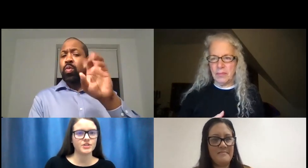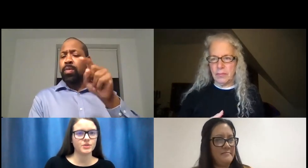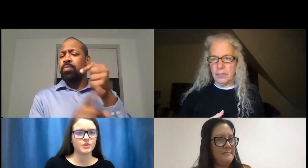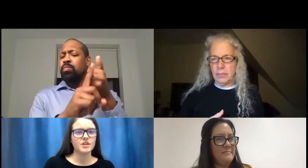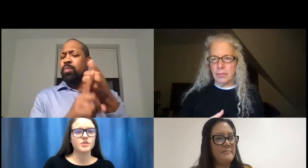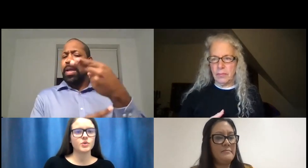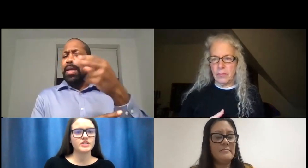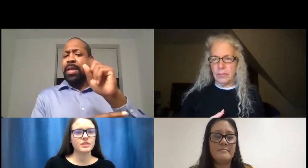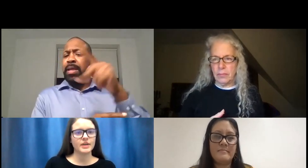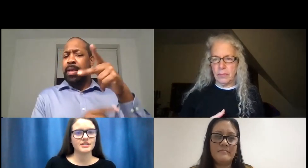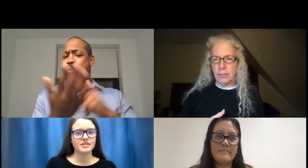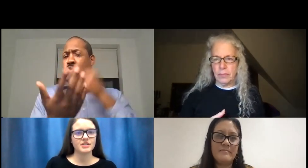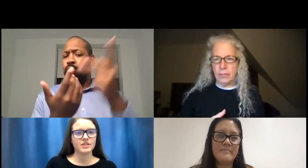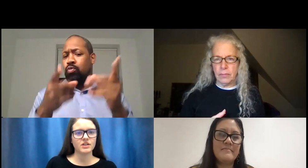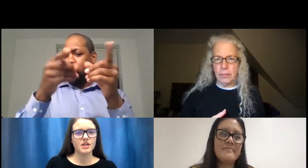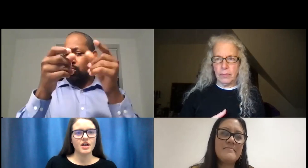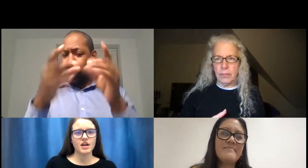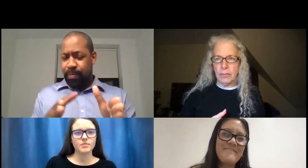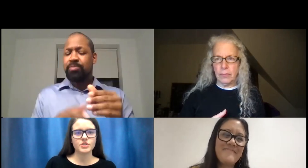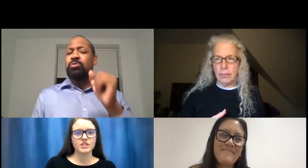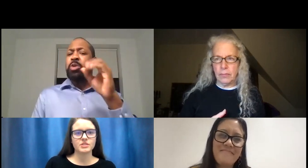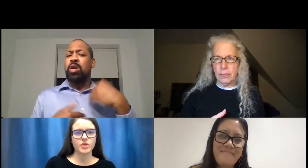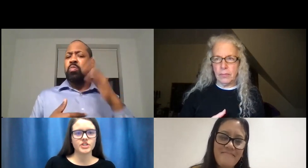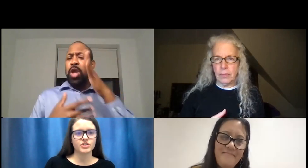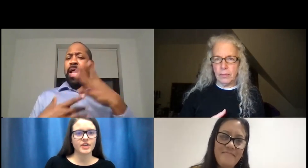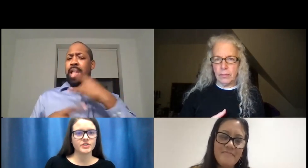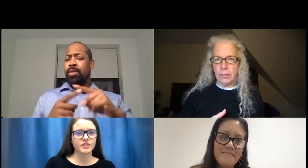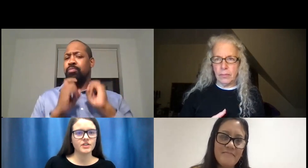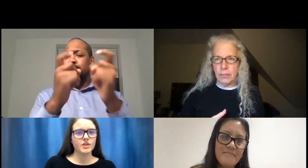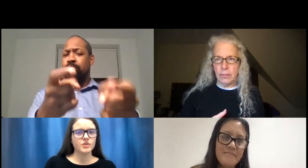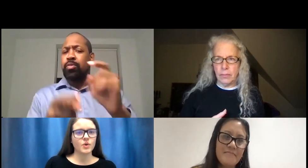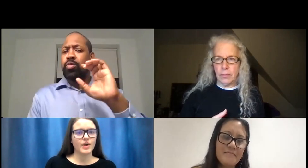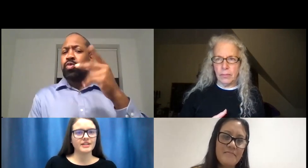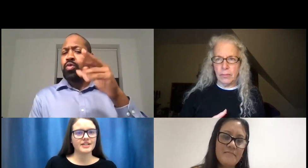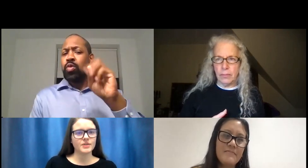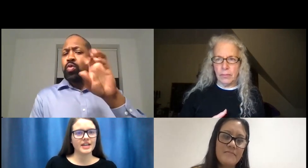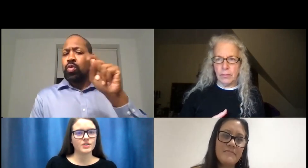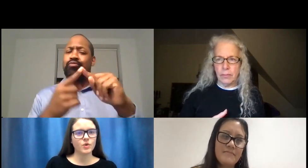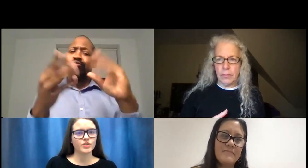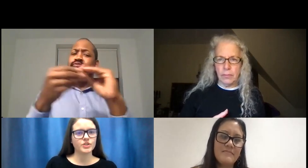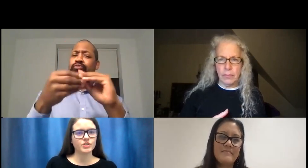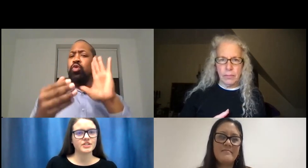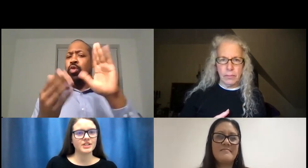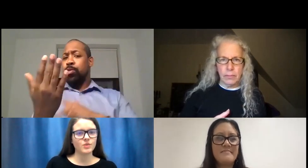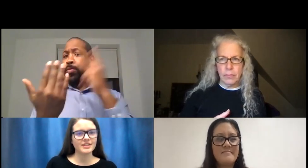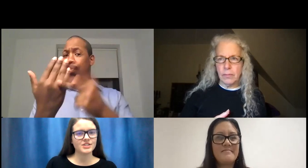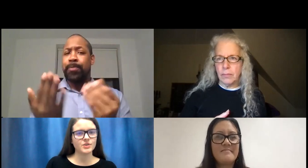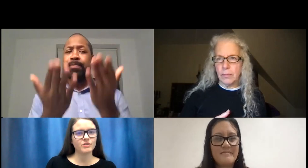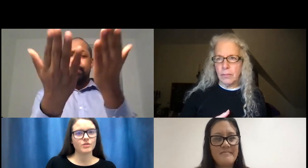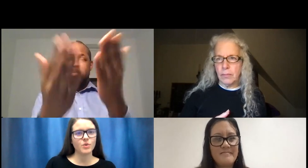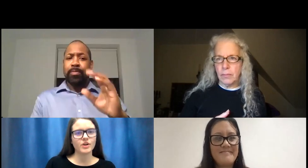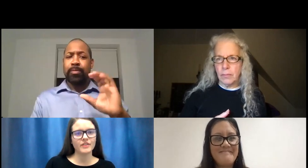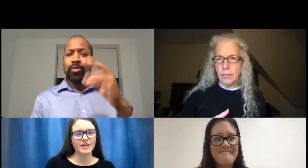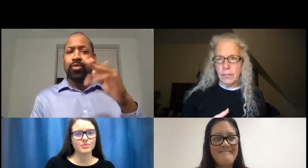to do. So Christine West is here. She's the project director. So I'd like to hand it over to Christine West to